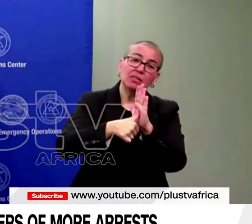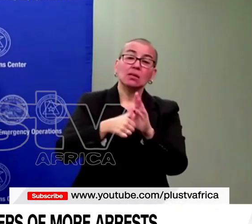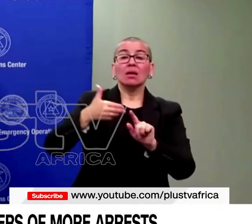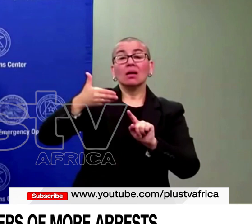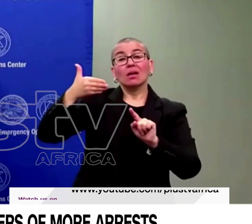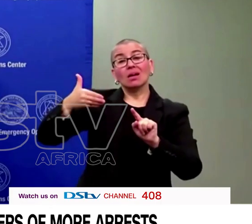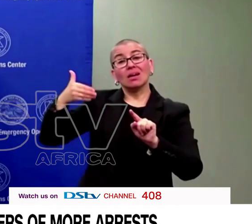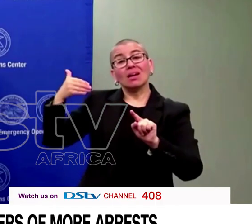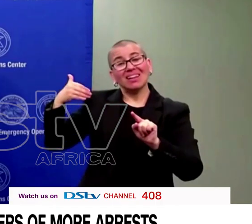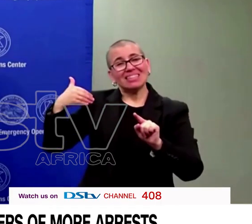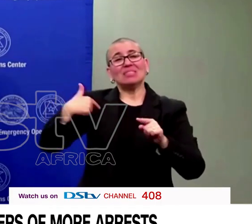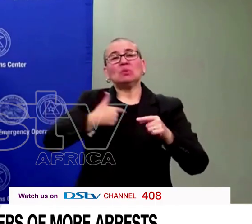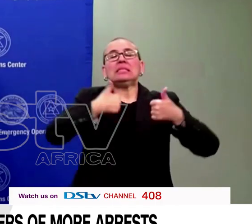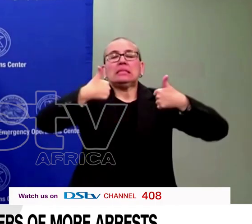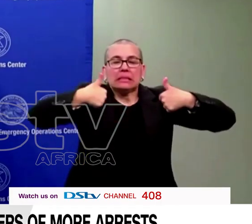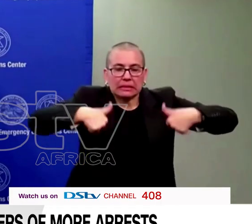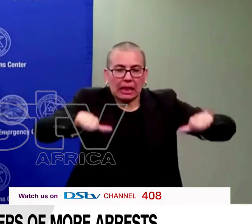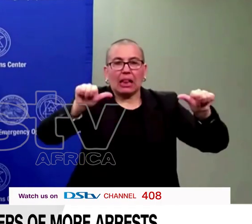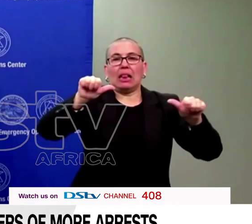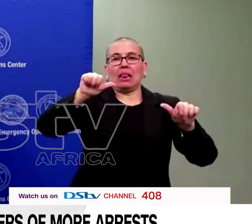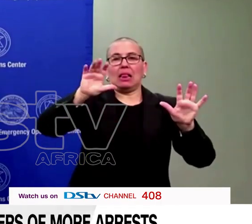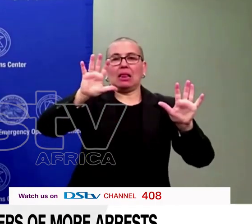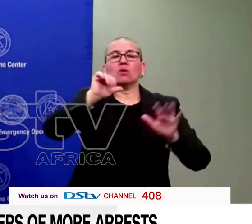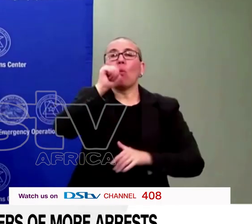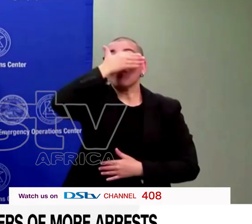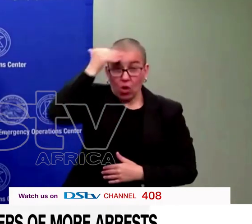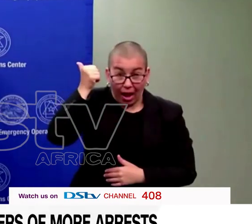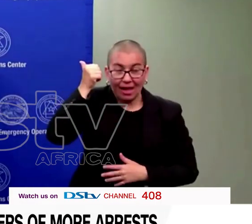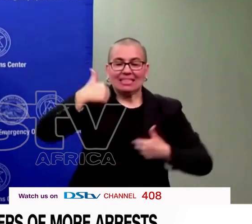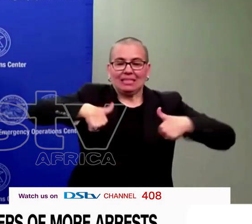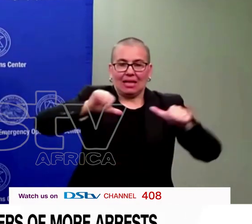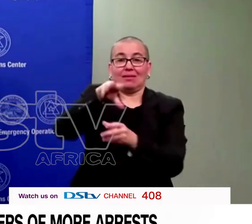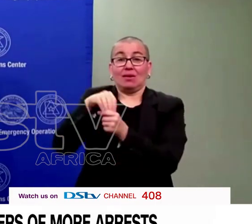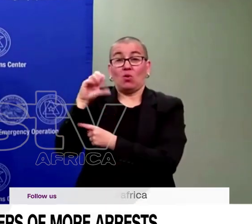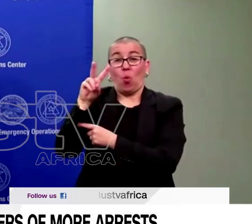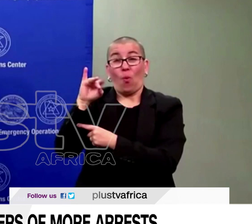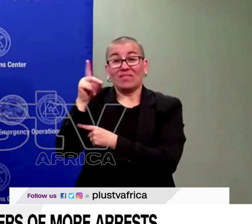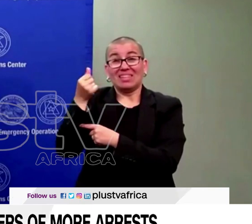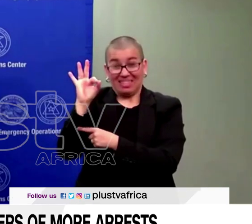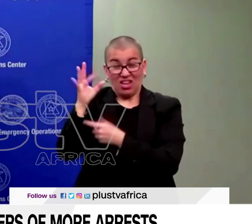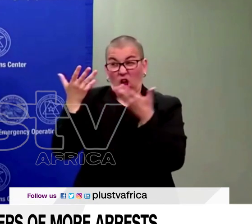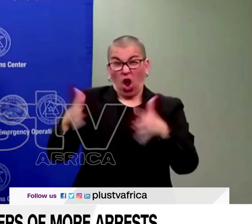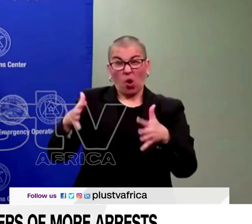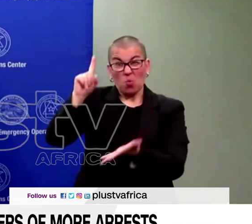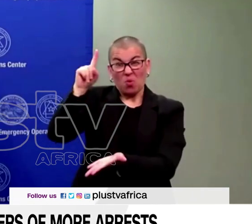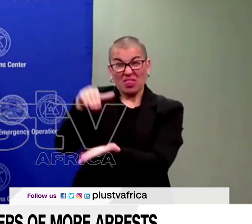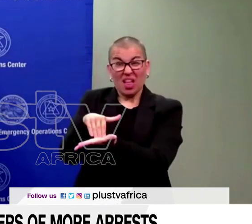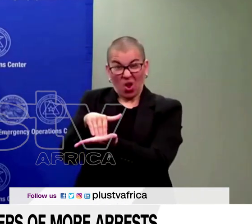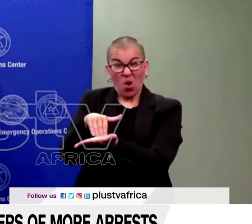the middle of a pandemic and passed 1,000 deaths yesterday. We still have hospitals on the verge of being overrun